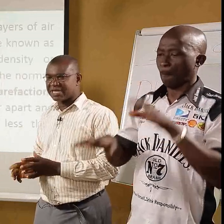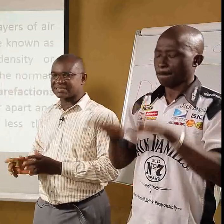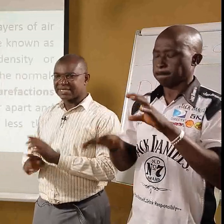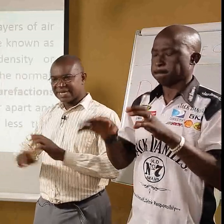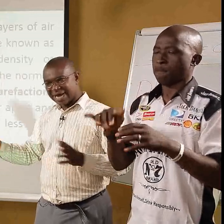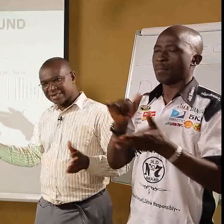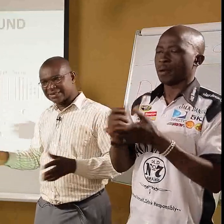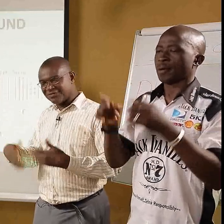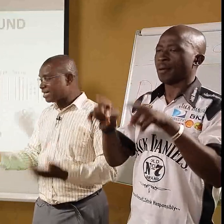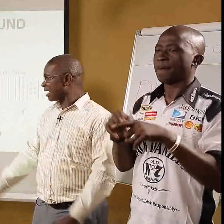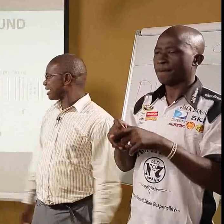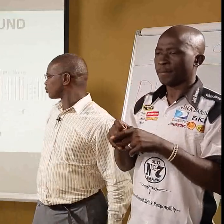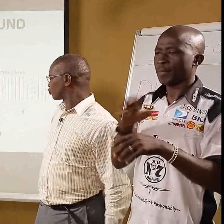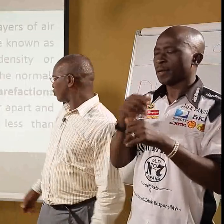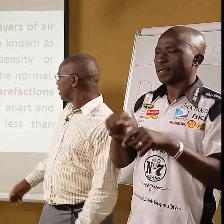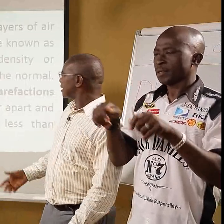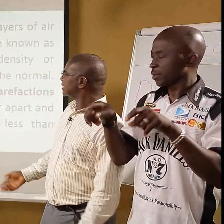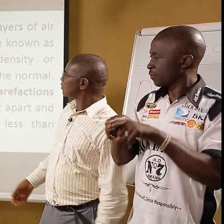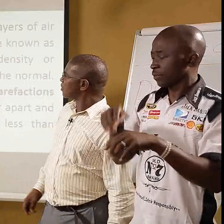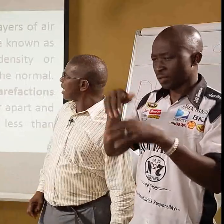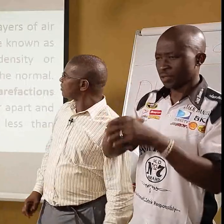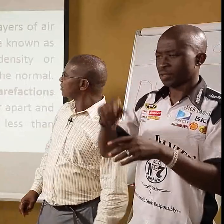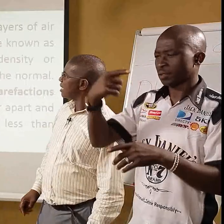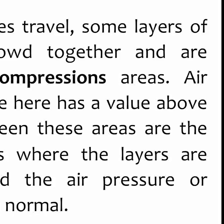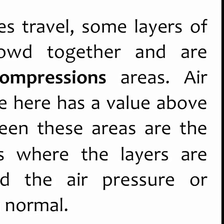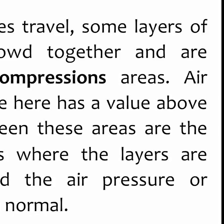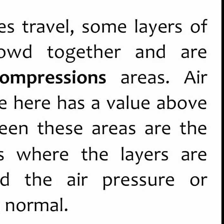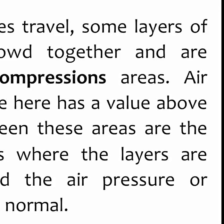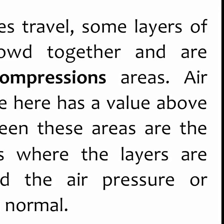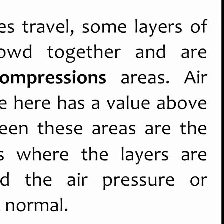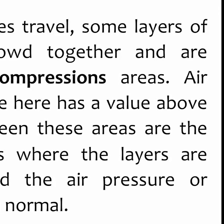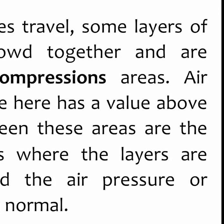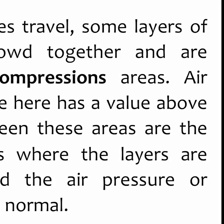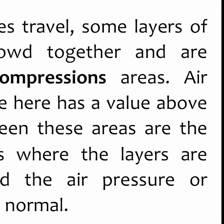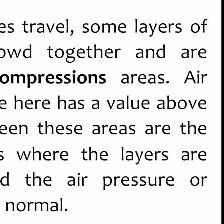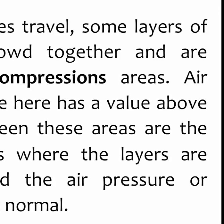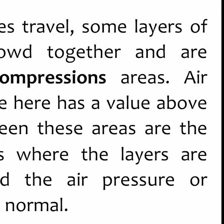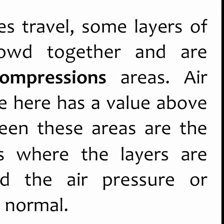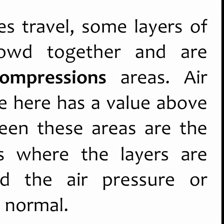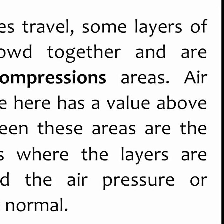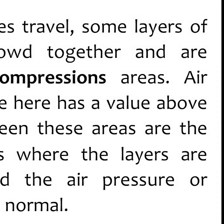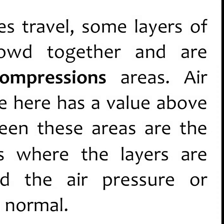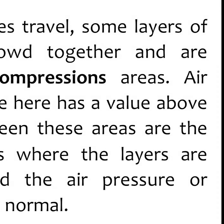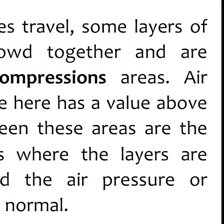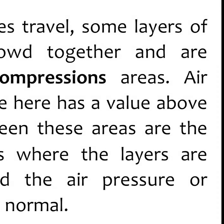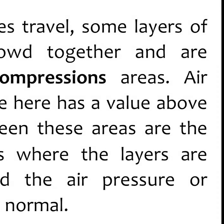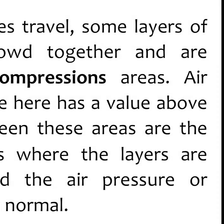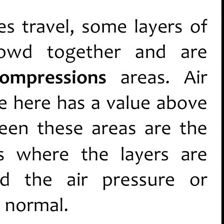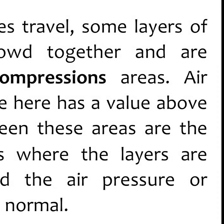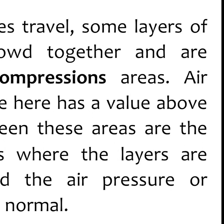take place, and even in gas. So that is what we have. We say as sound waves travel, some layers